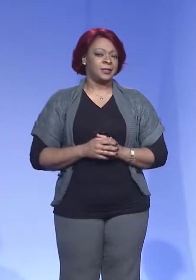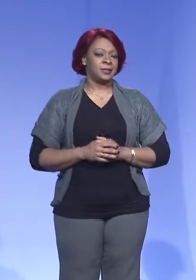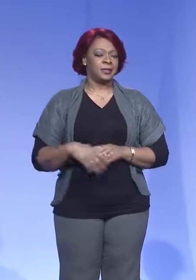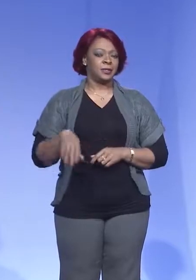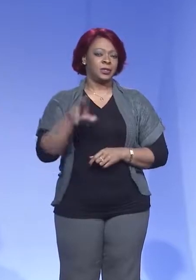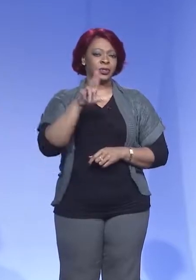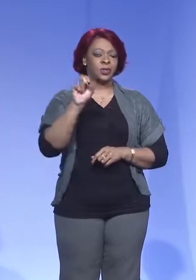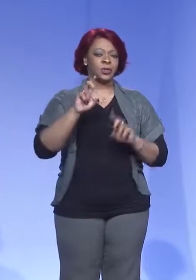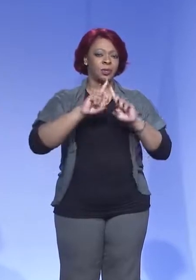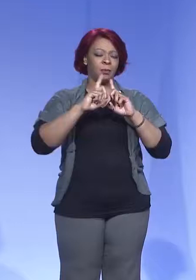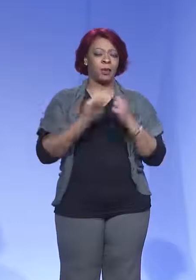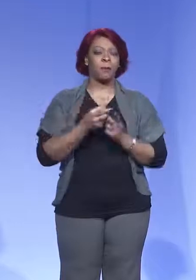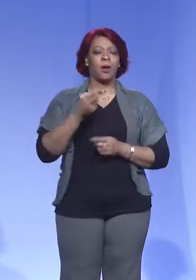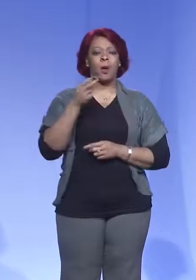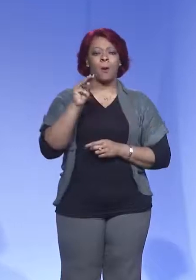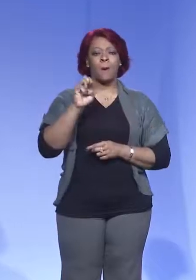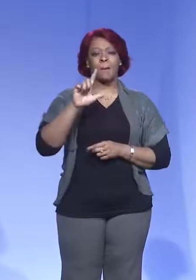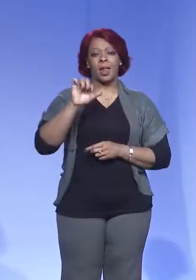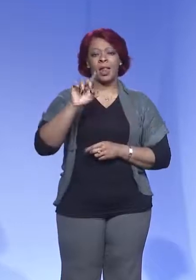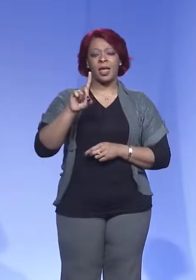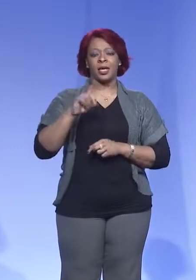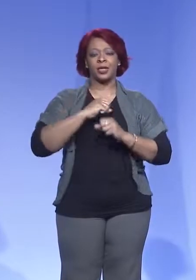U.S. Department of Homeland Security